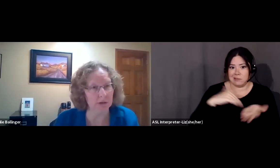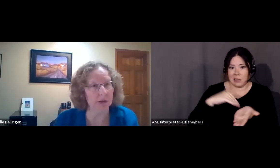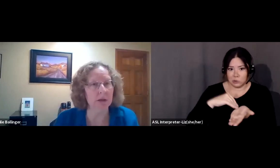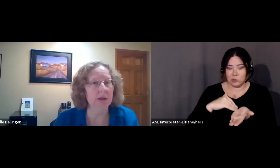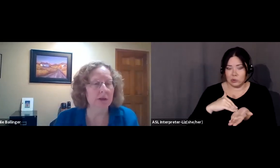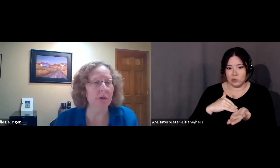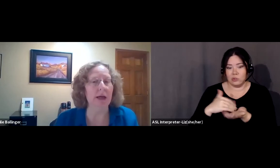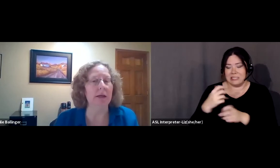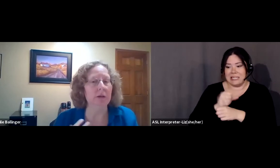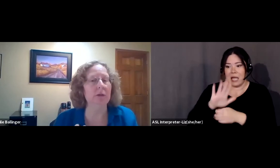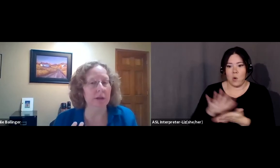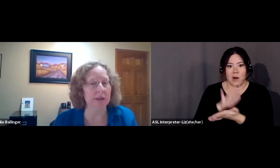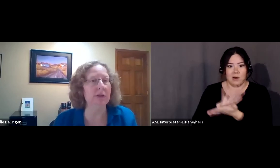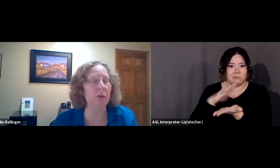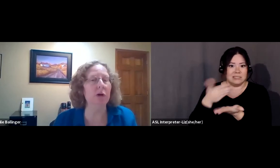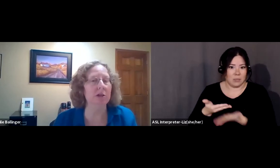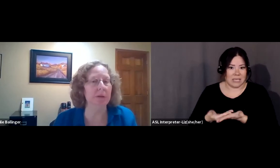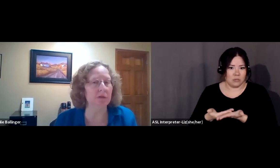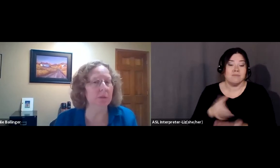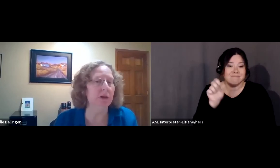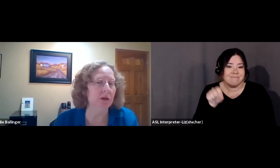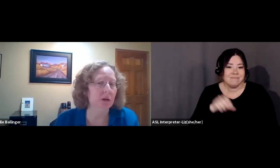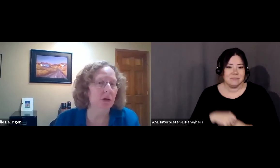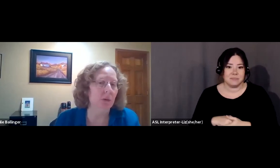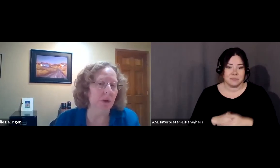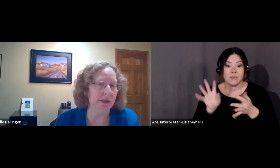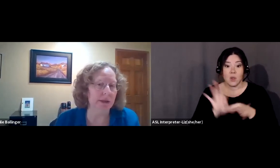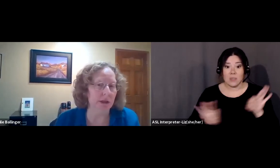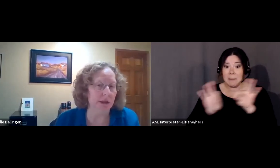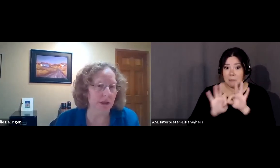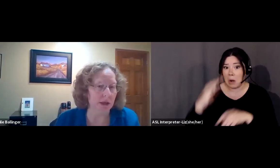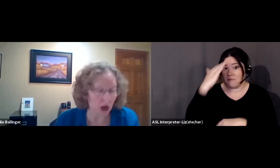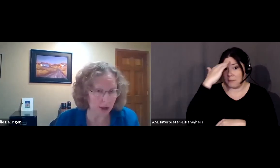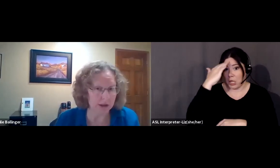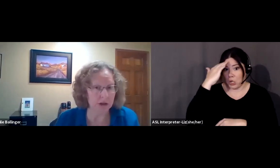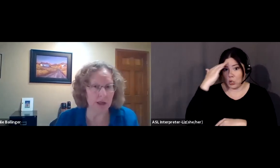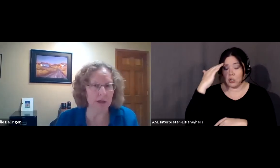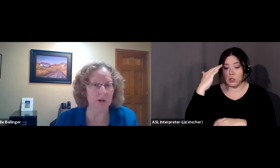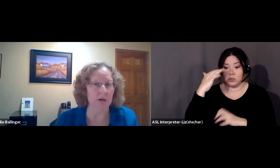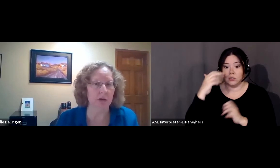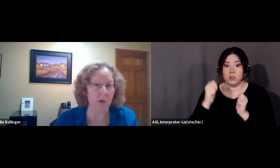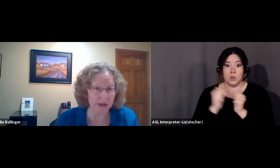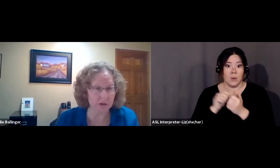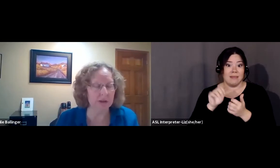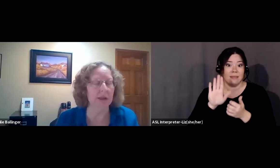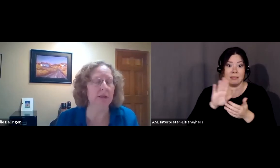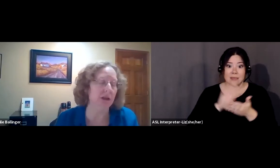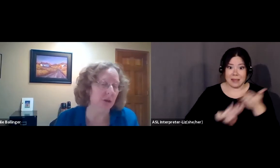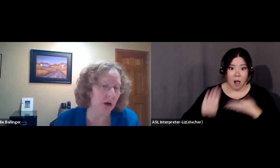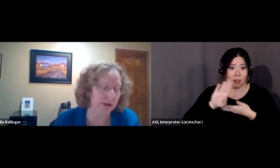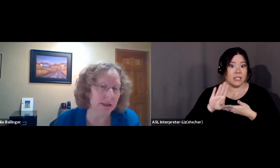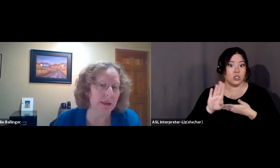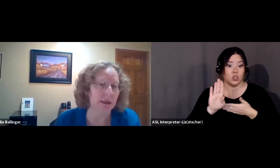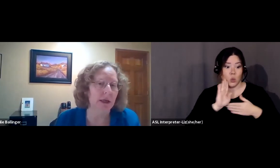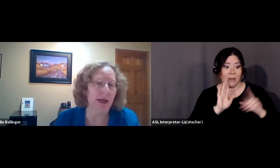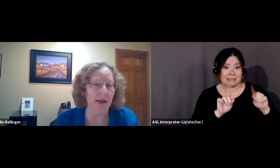documentation, etc. So yeah, it is important to be familiar with the college that you're going to attend, that